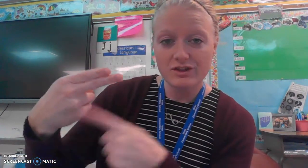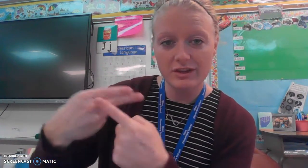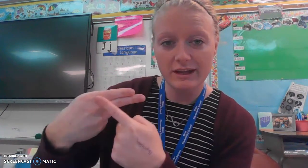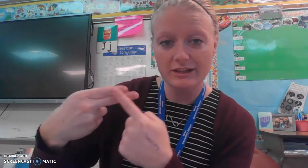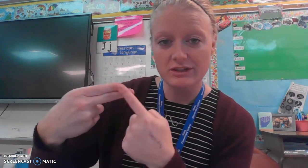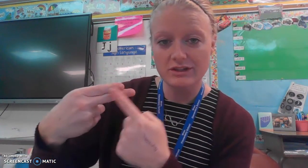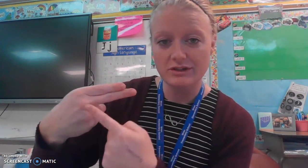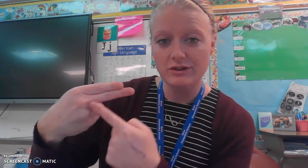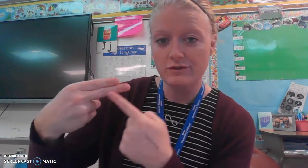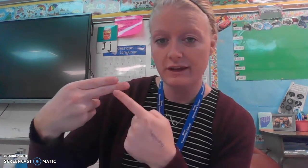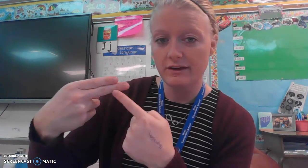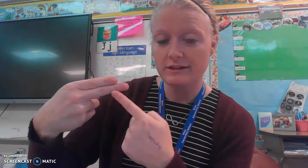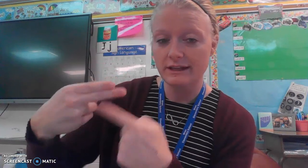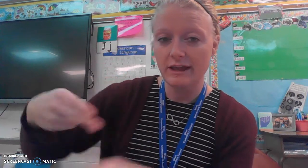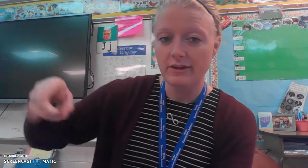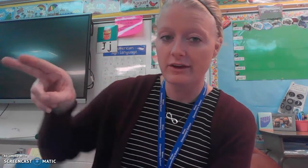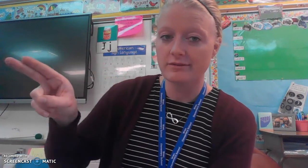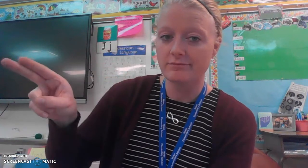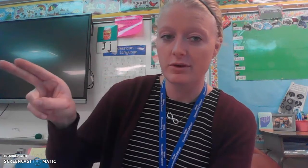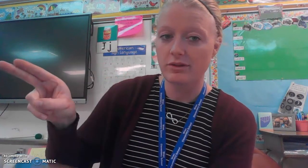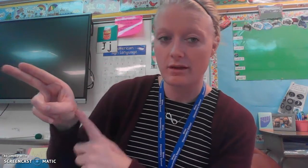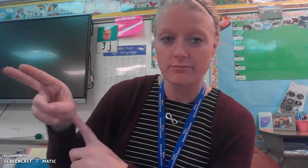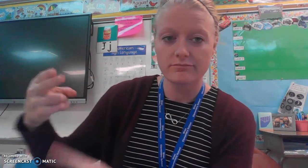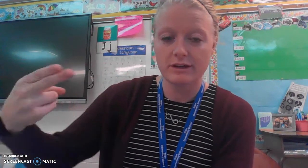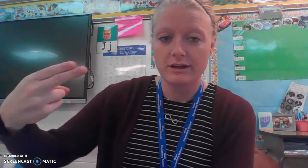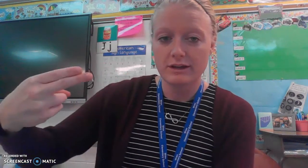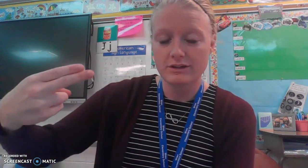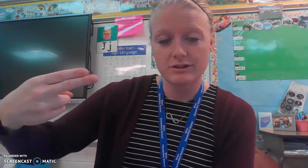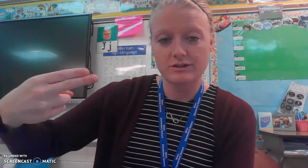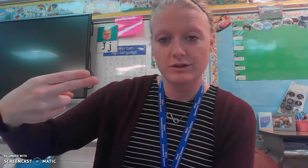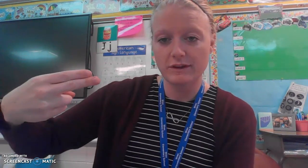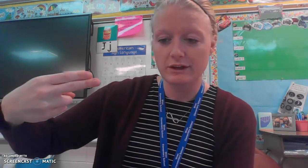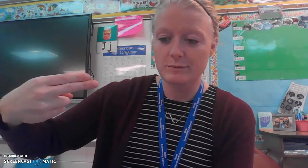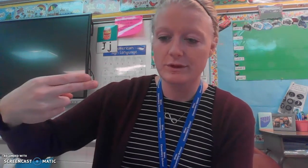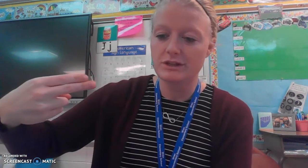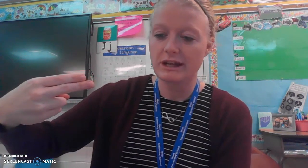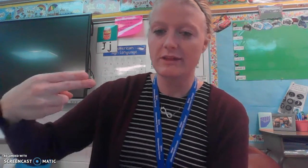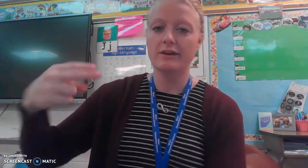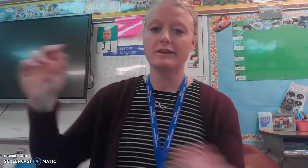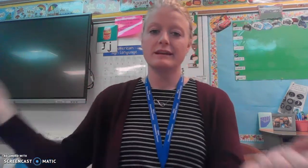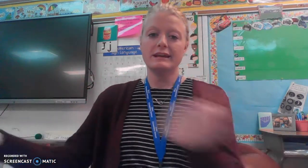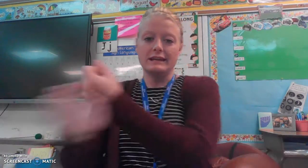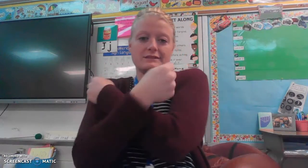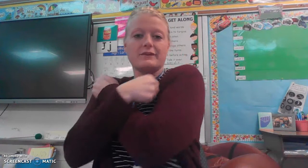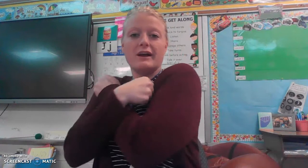H, it's just your 2 fingers together, no thumb, just 2 fingers pushed together, is for